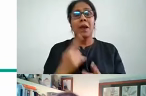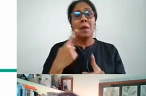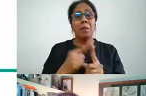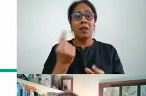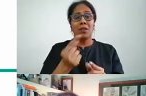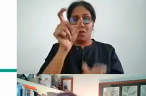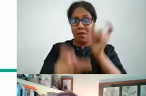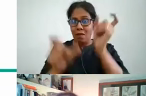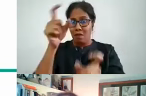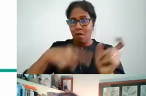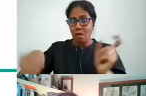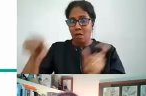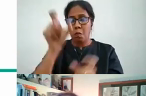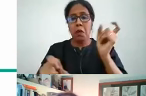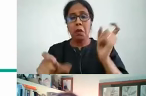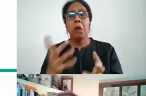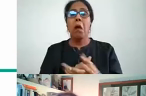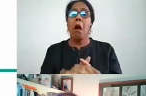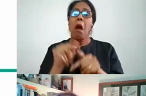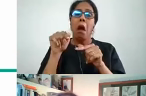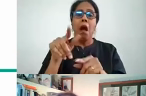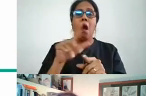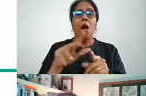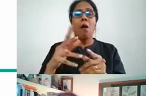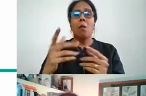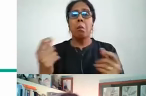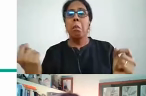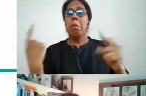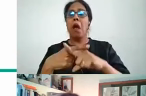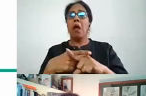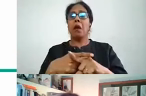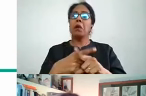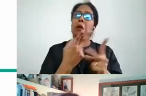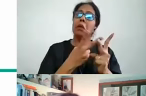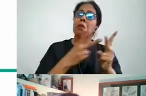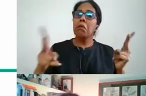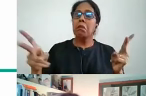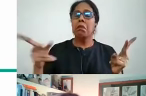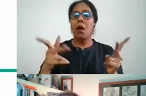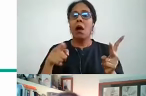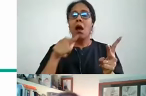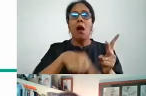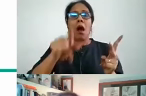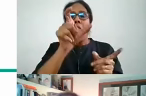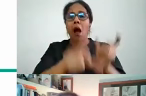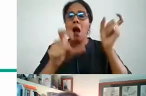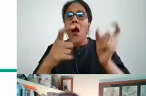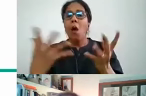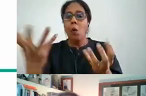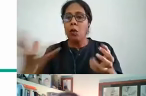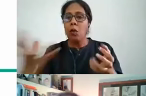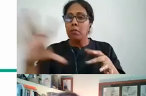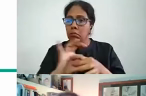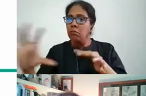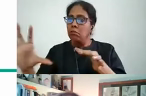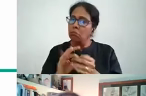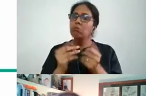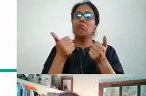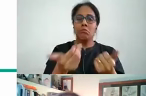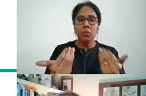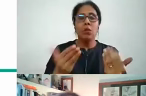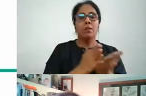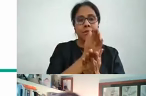agricultural, a wide variety of use cases are anticipated. I encourage you to take a look at the Methods